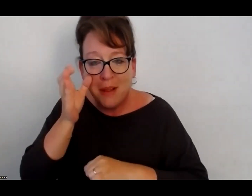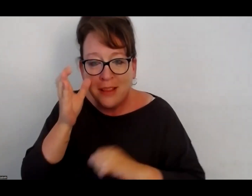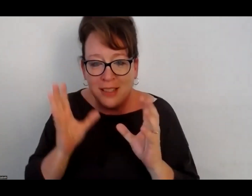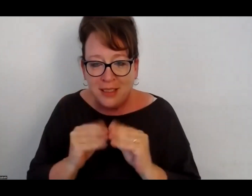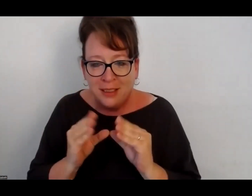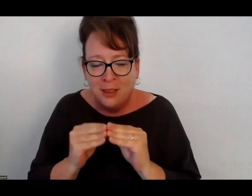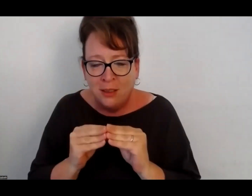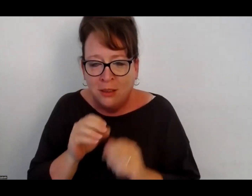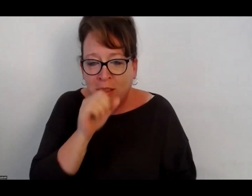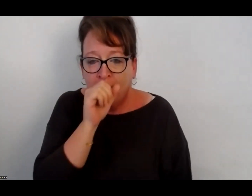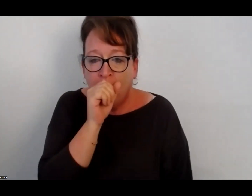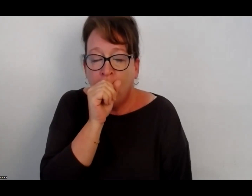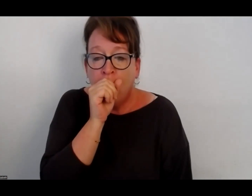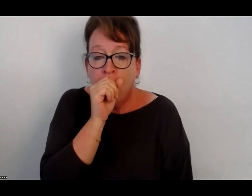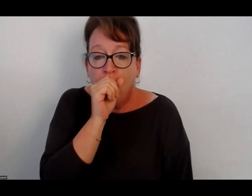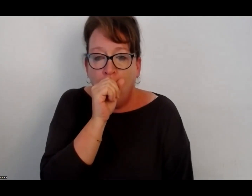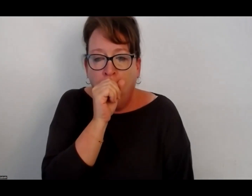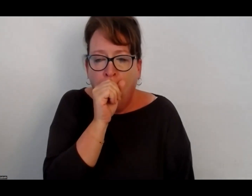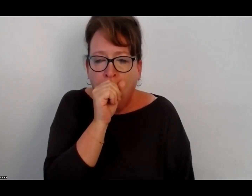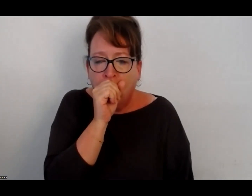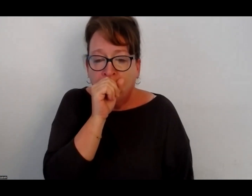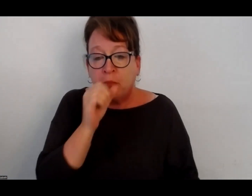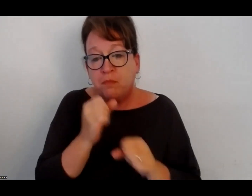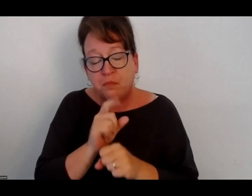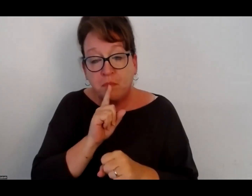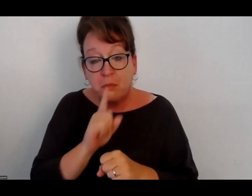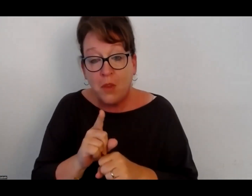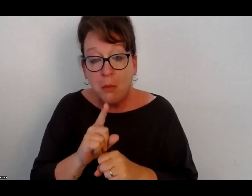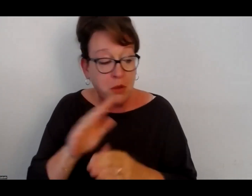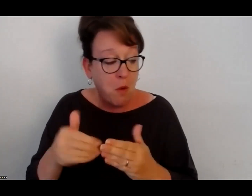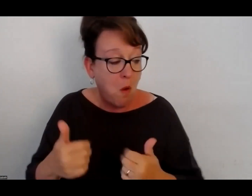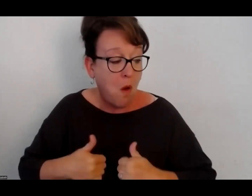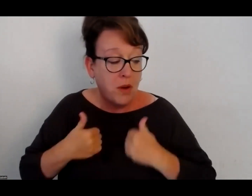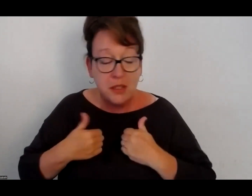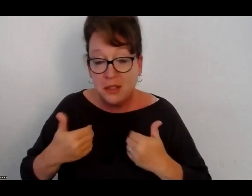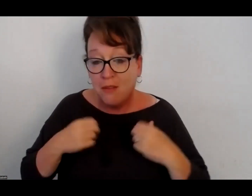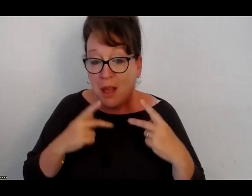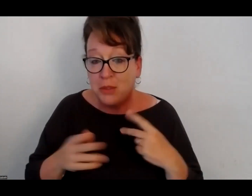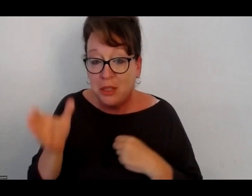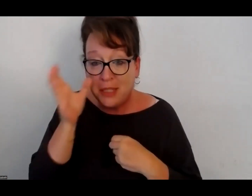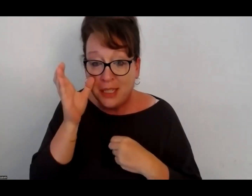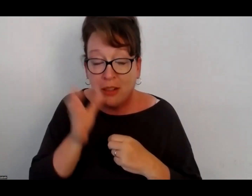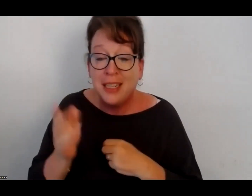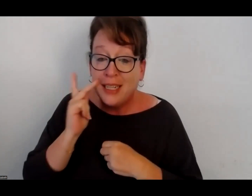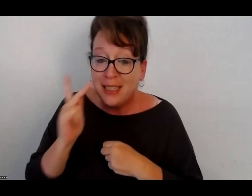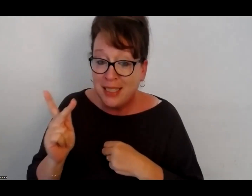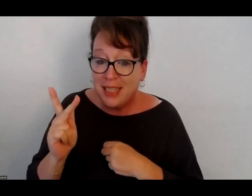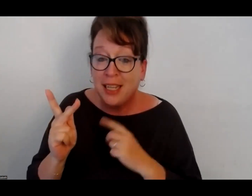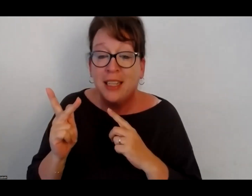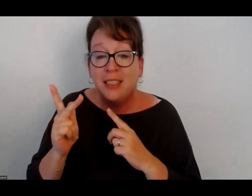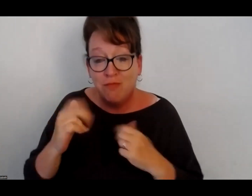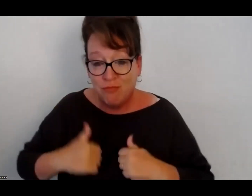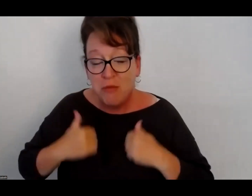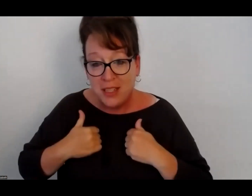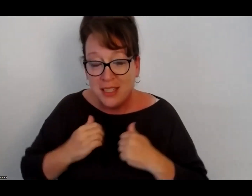just make sure that I am sort of hearing and seeing firsthand from the residents